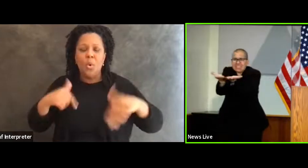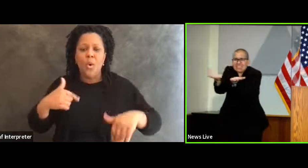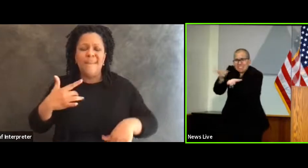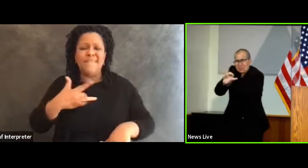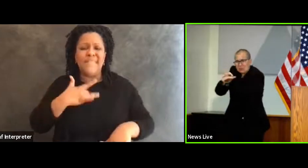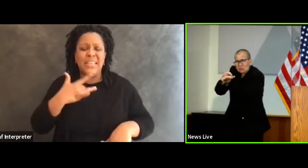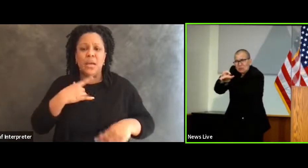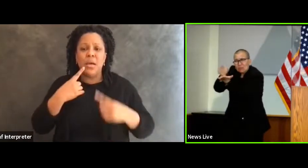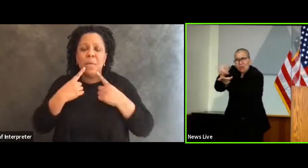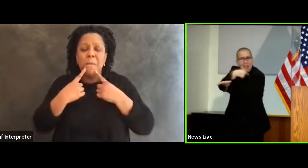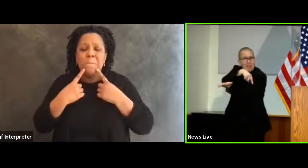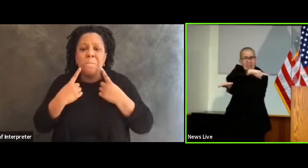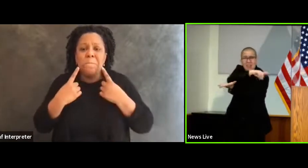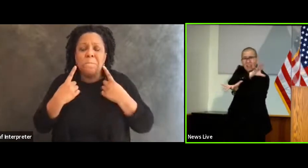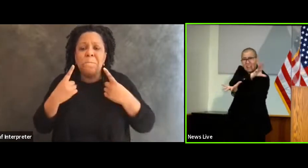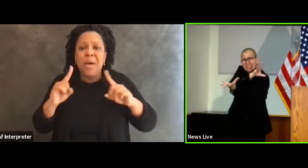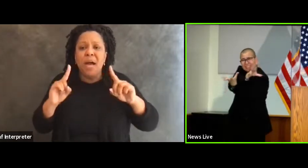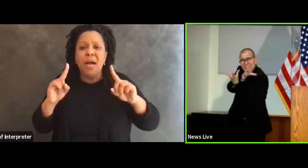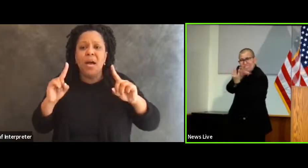May 25th.